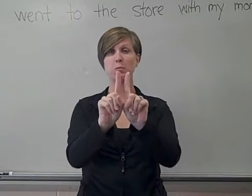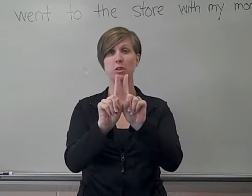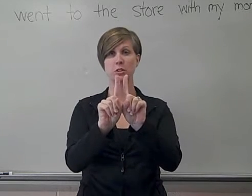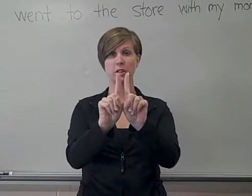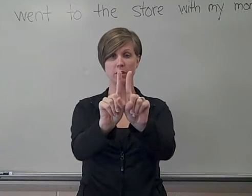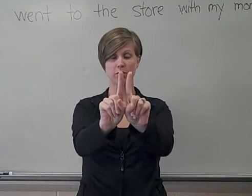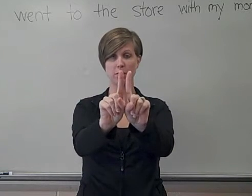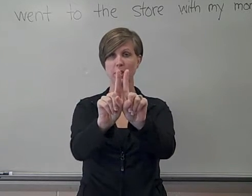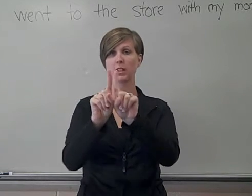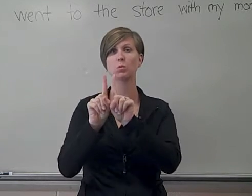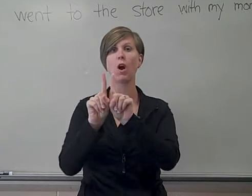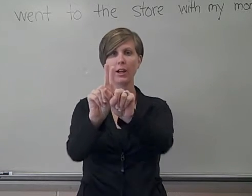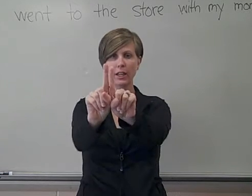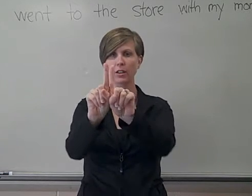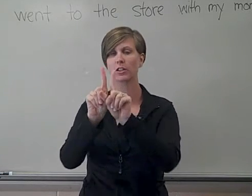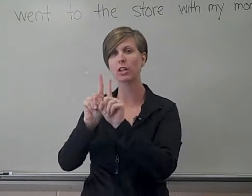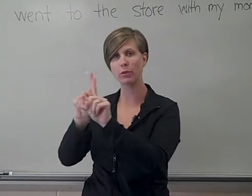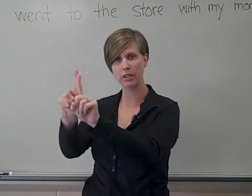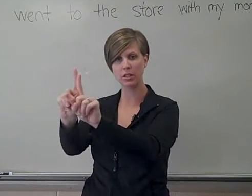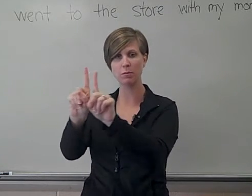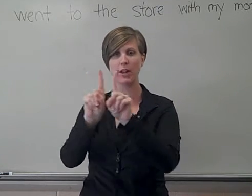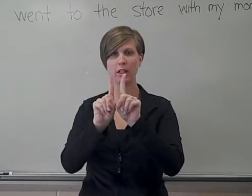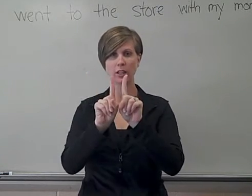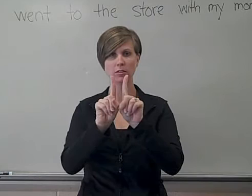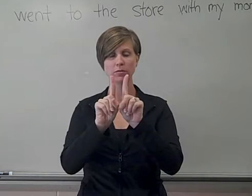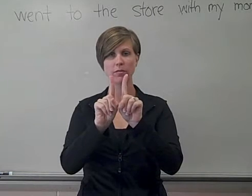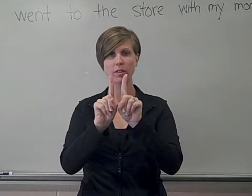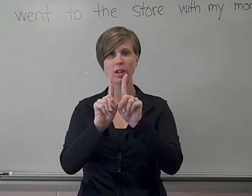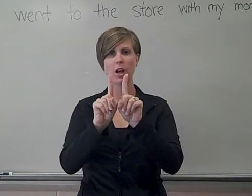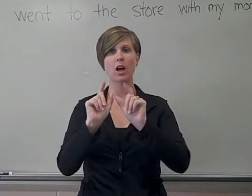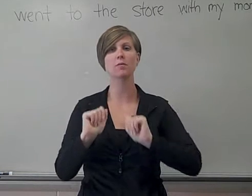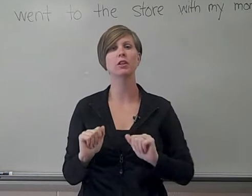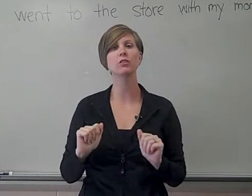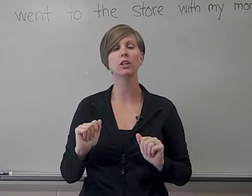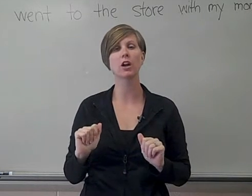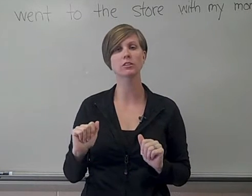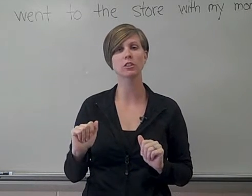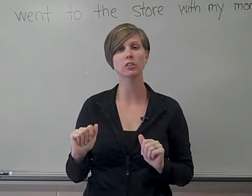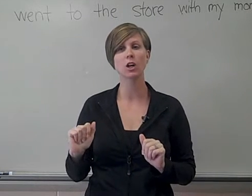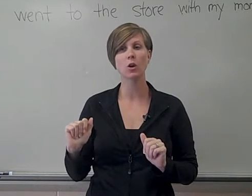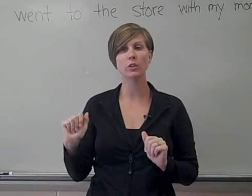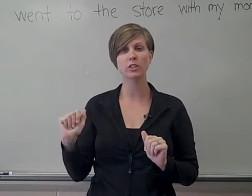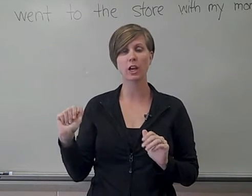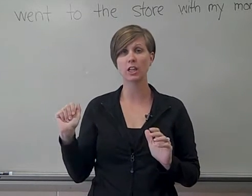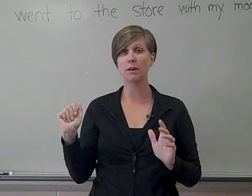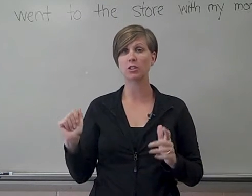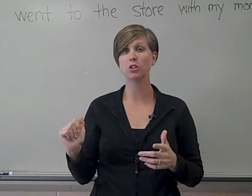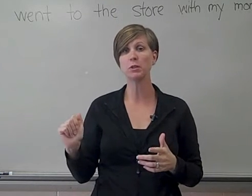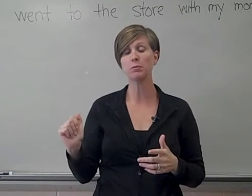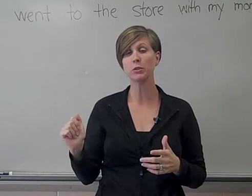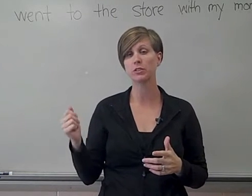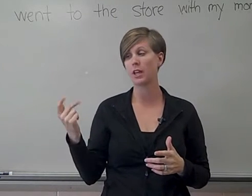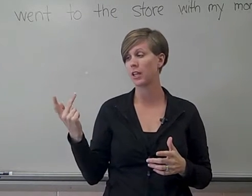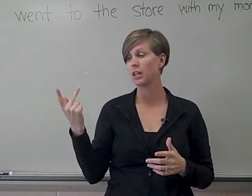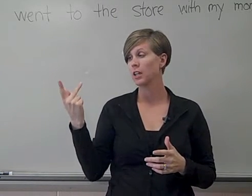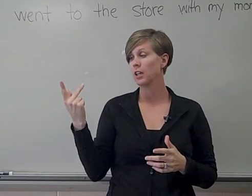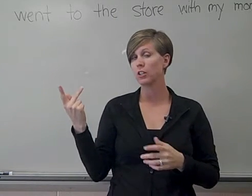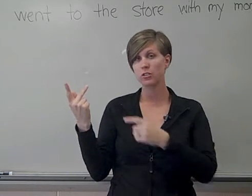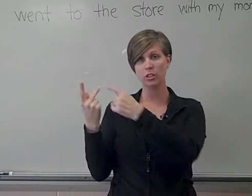people are doing something, they're walking or they're going somewhere. You can also, when you're talking about two people, say, using